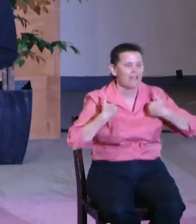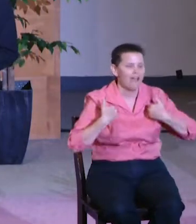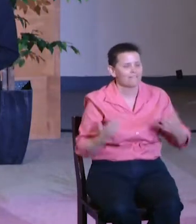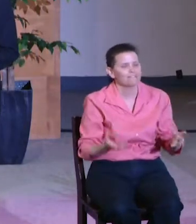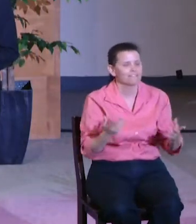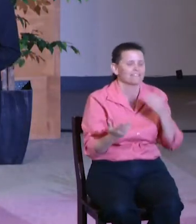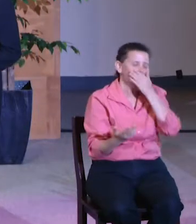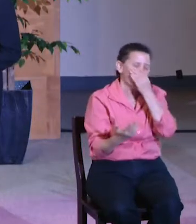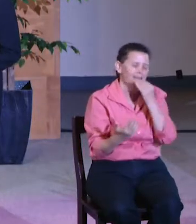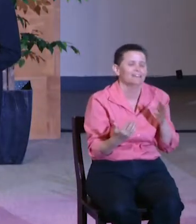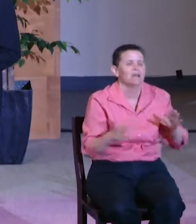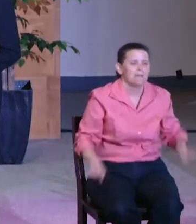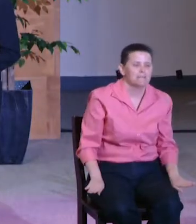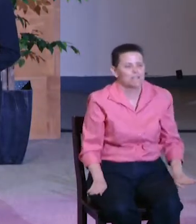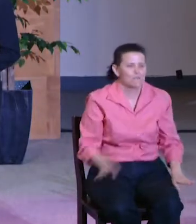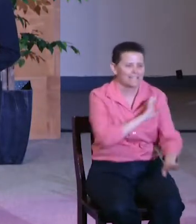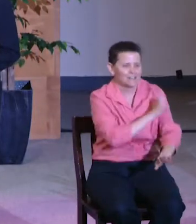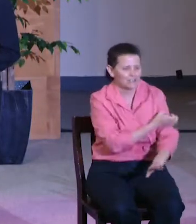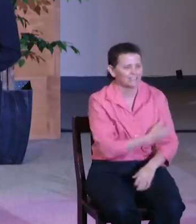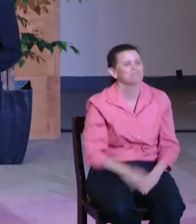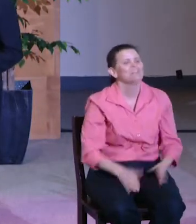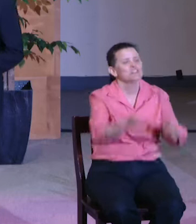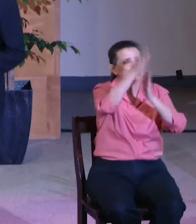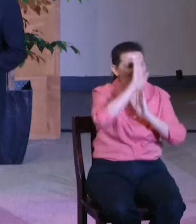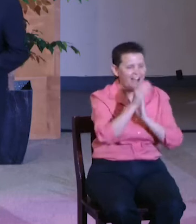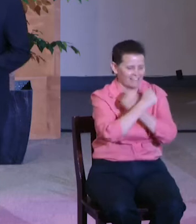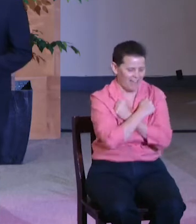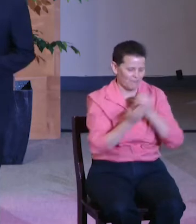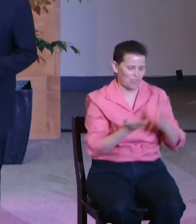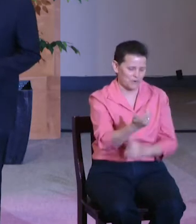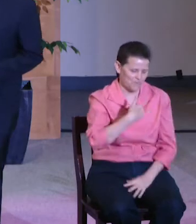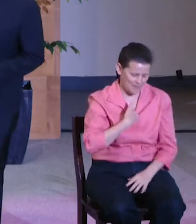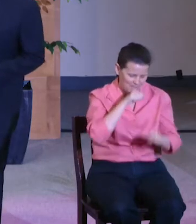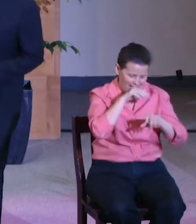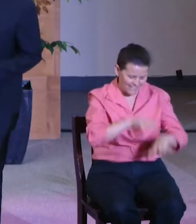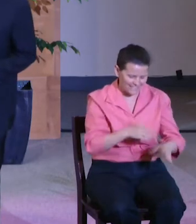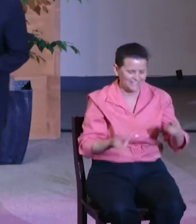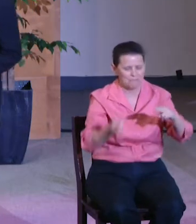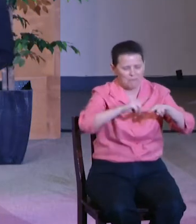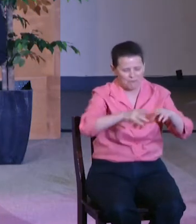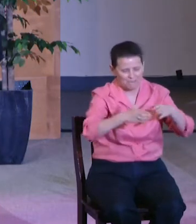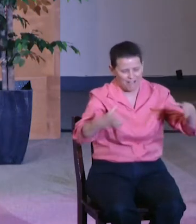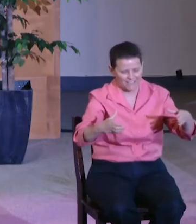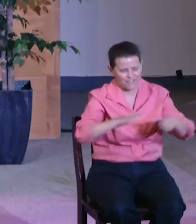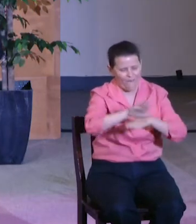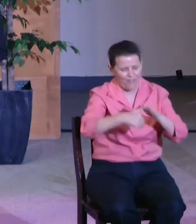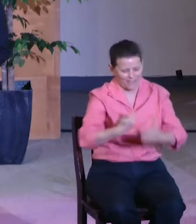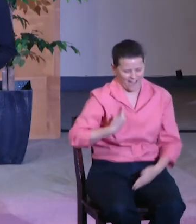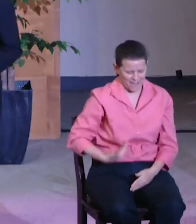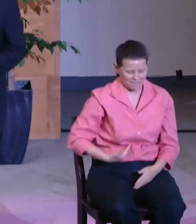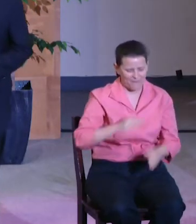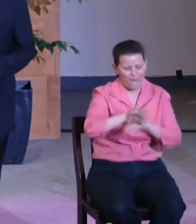our affirmation. Divine love through me blesses and multiplies all that I